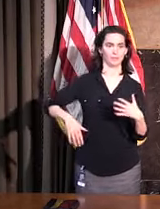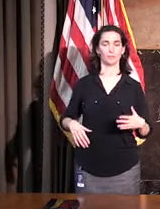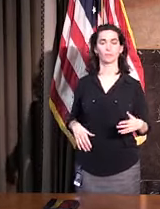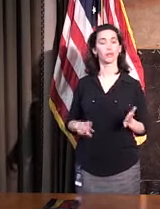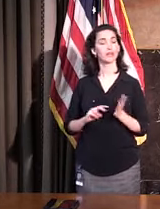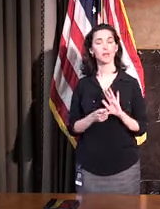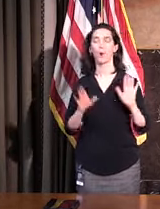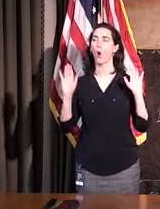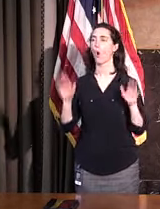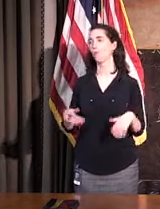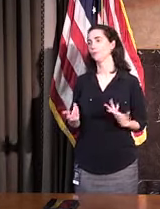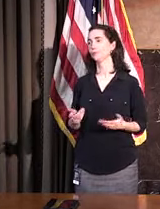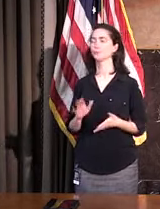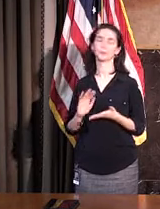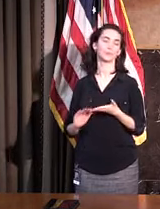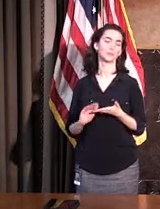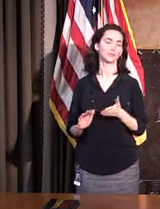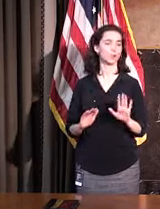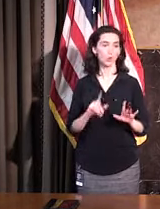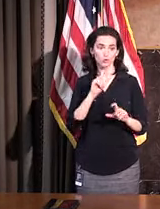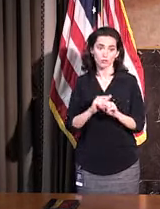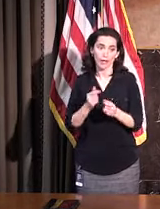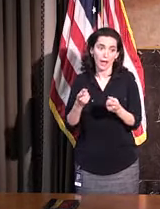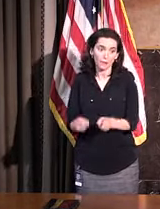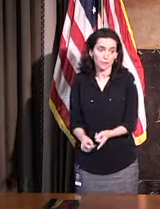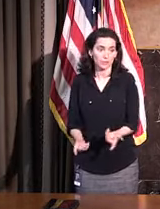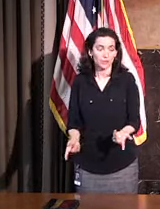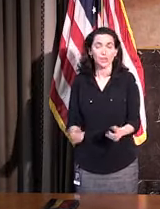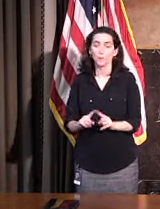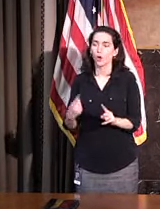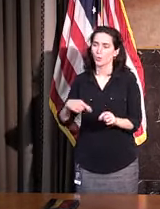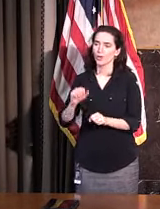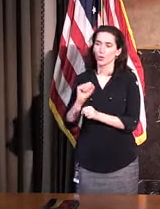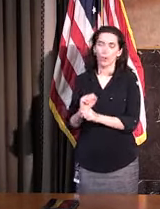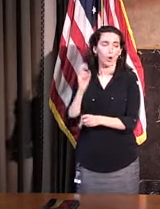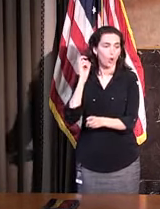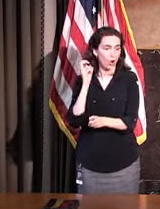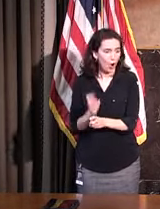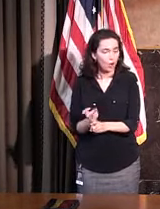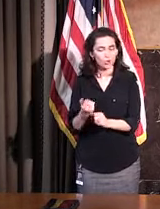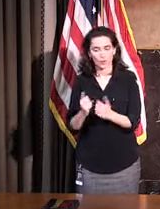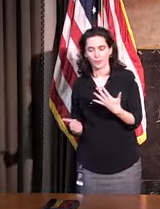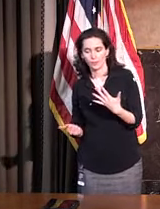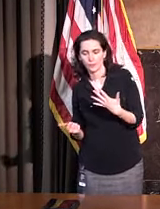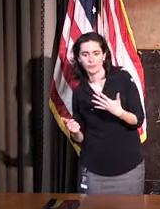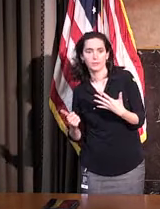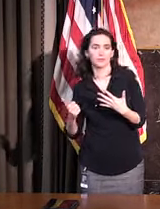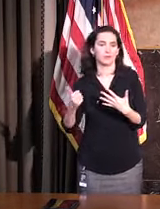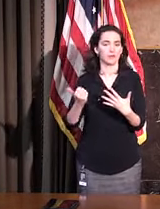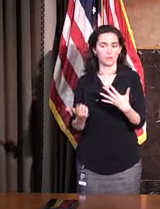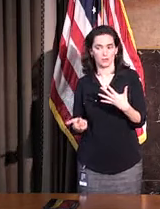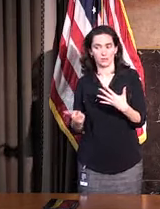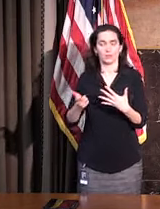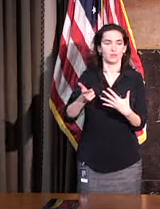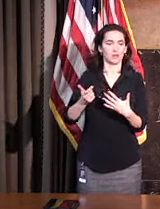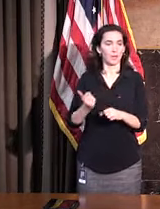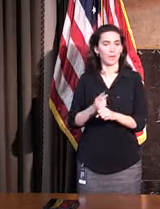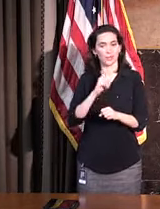an excuse. It is a fact. But we are working really, really hard to get back and make sure that these